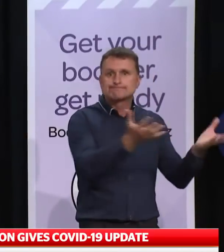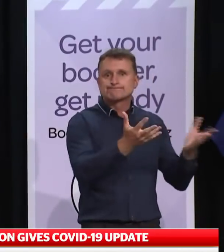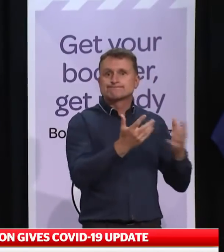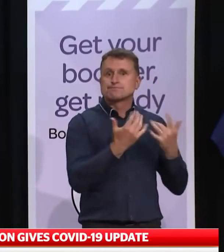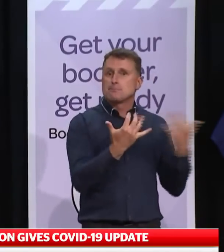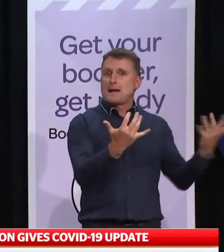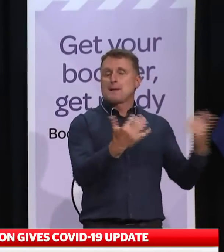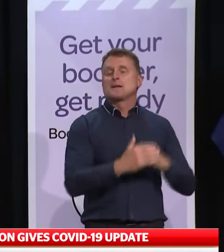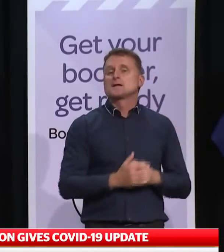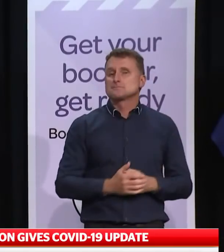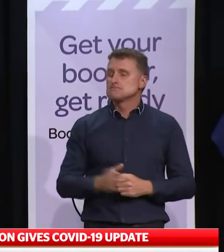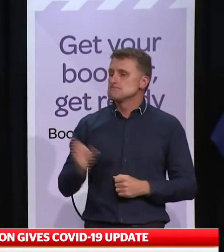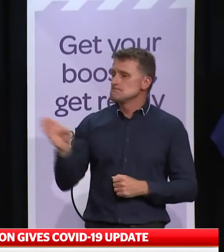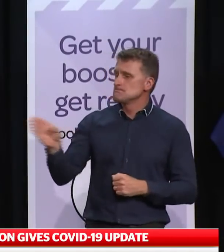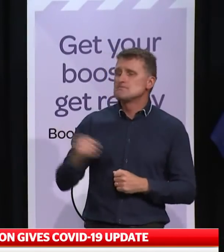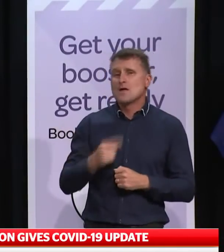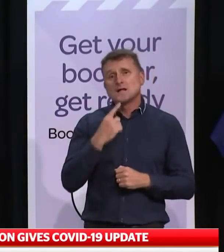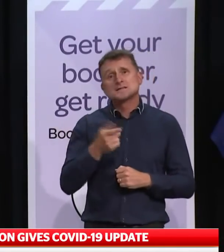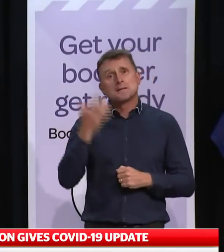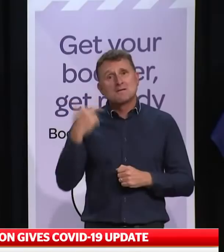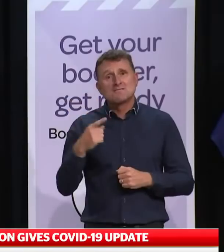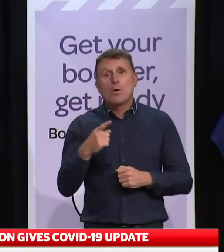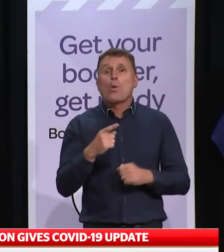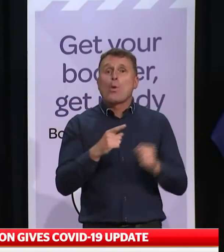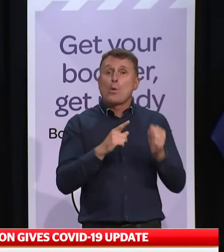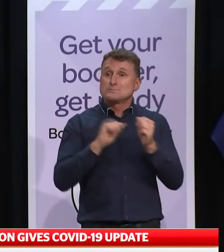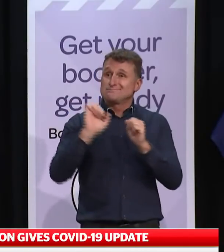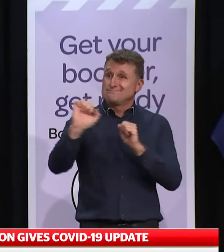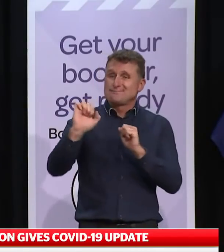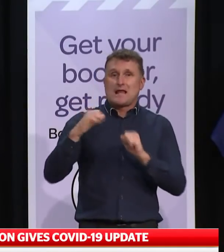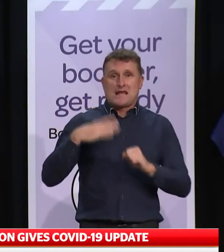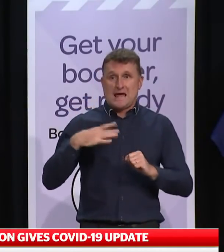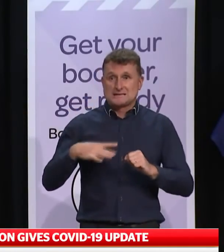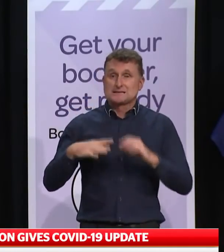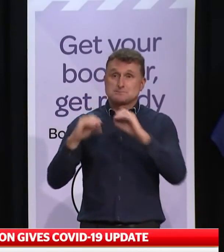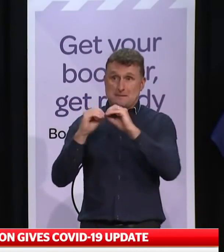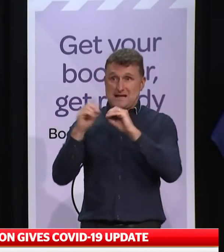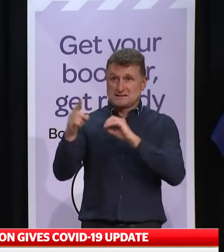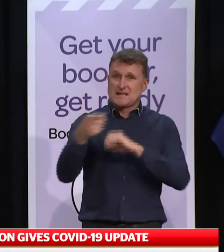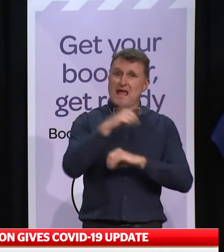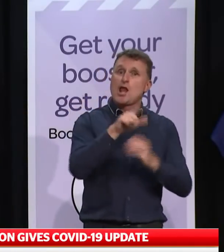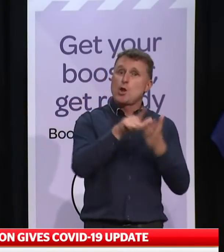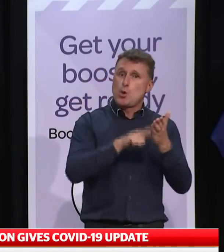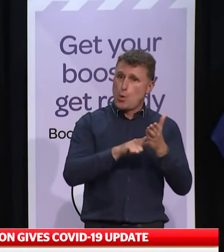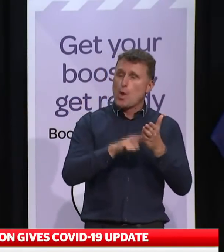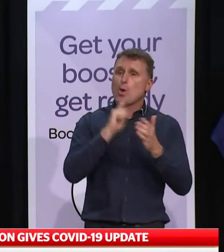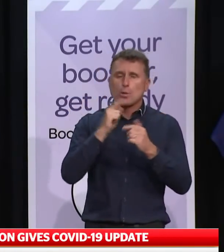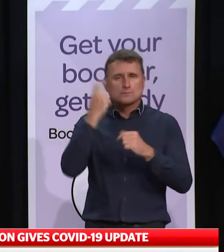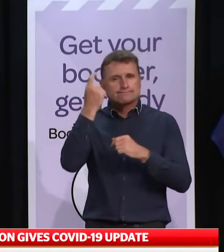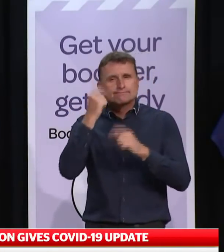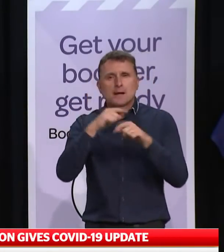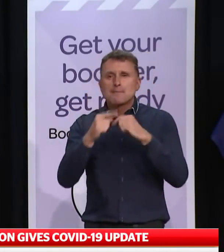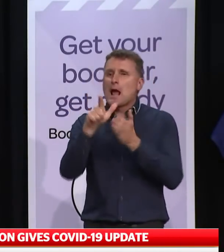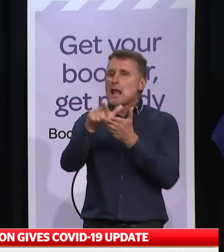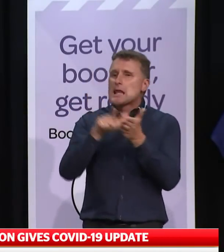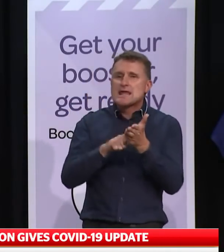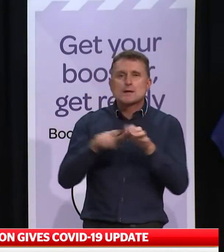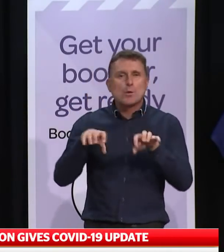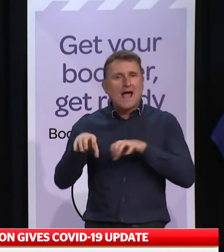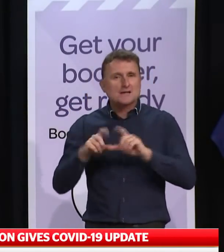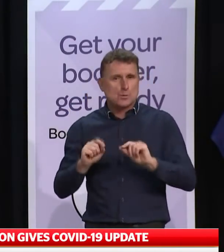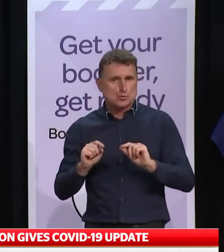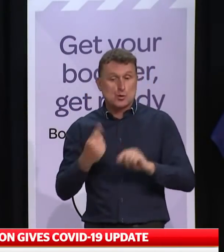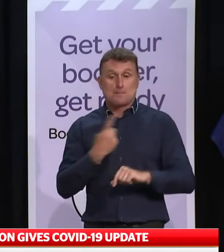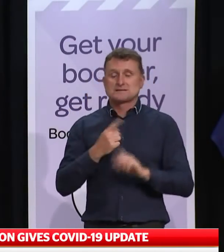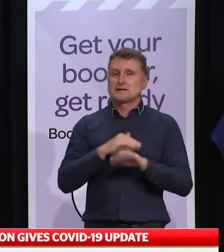say, I've noted in the media that Ms Ballas and her lawyer say they are considering legal action on that matter. I think you'll understand that I'm not going to involve myself in